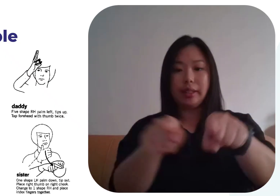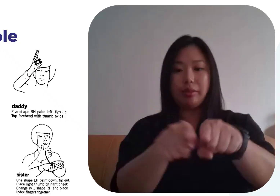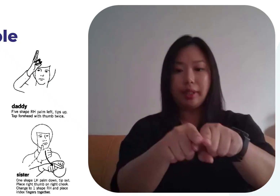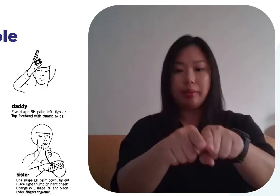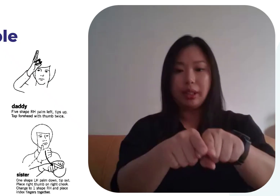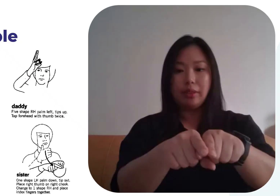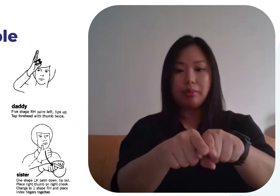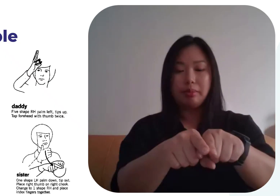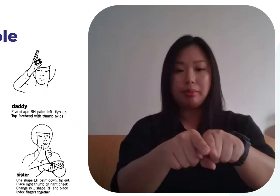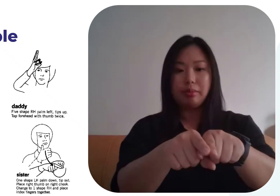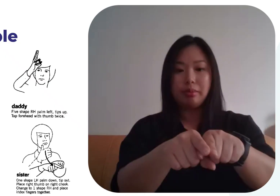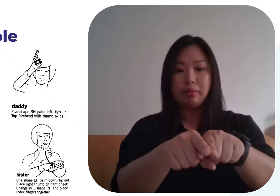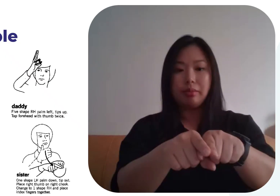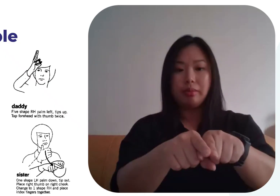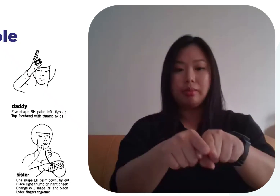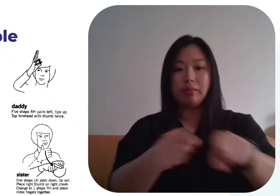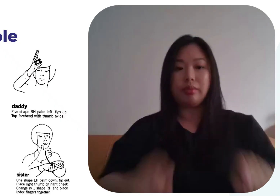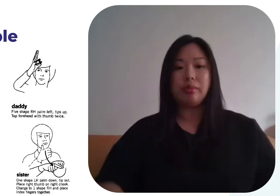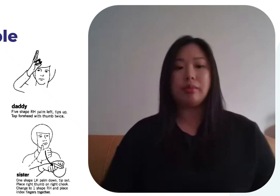the same family.